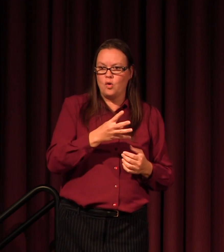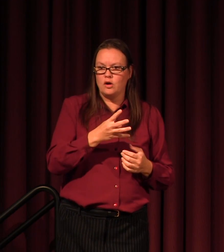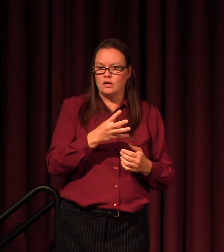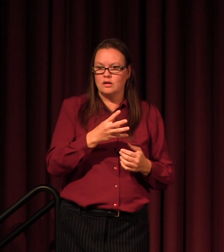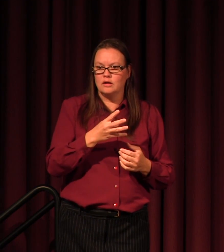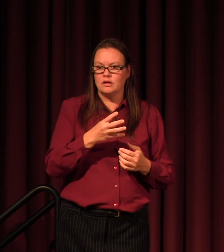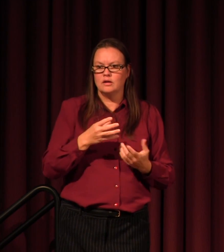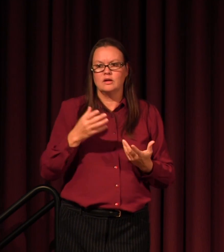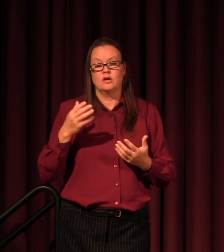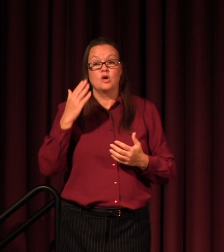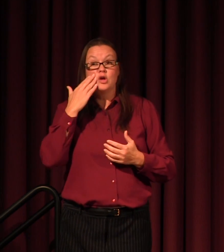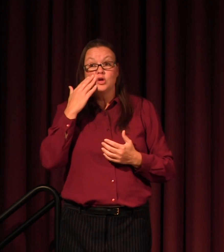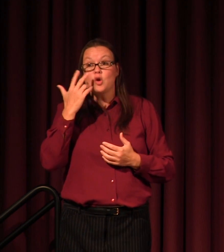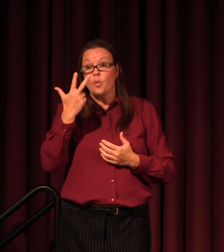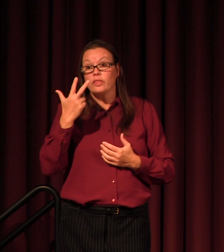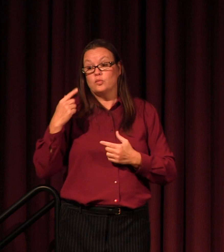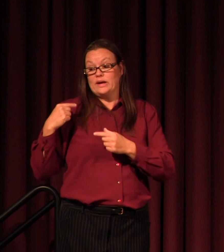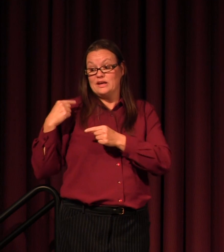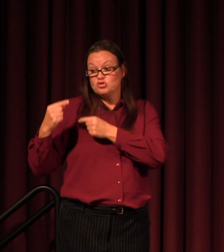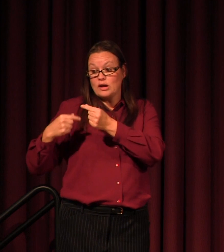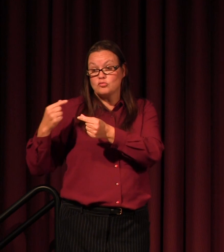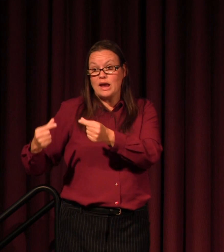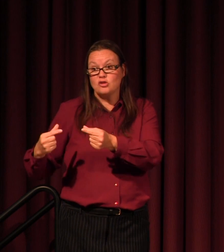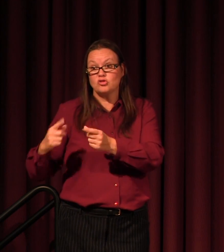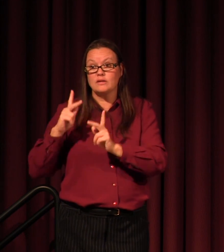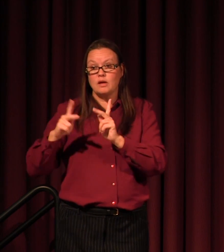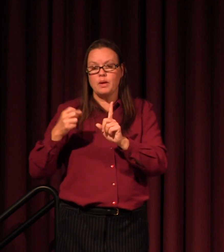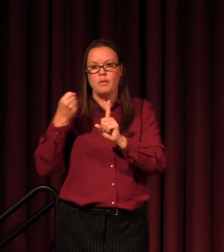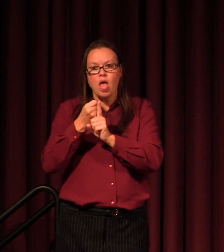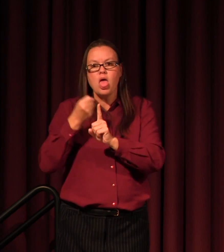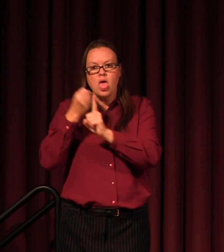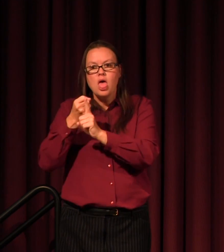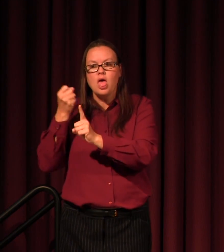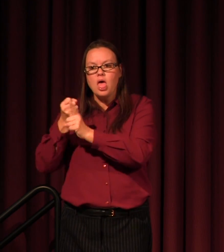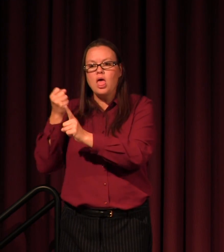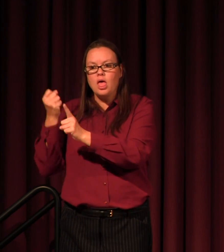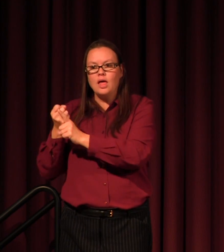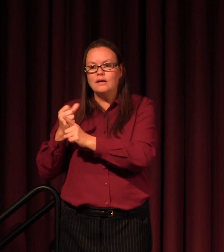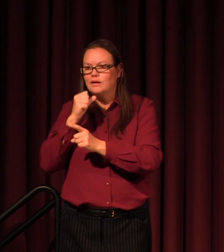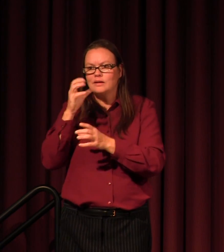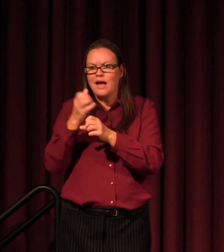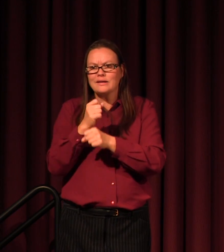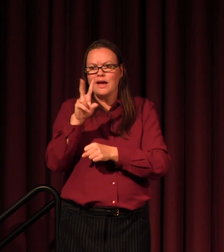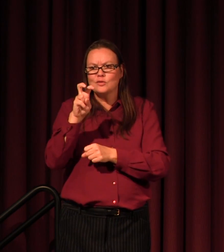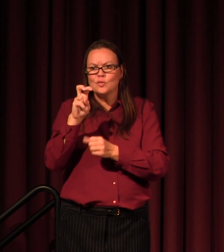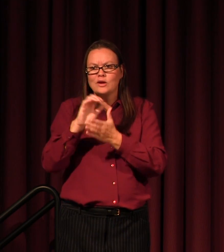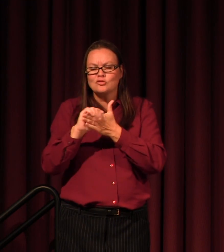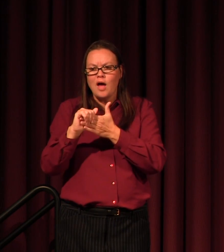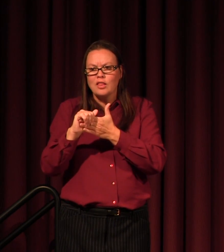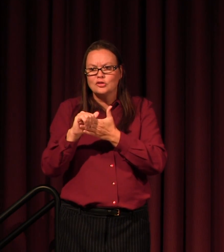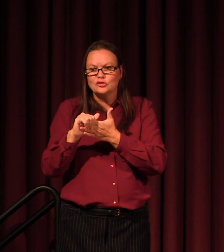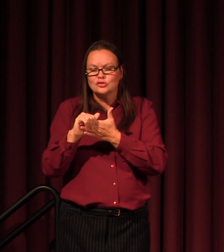three generations of getting punched in the mouth and not getting the $200?